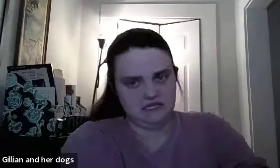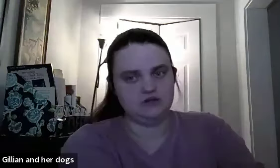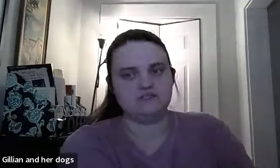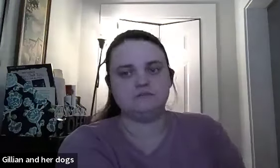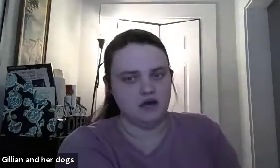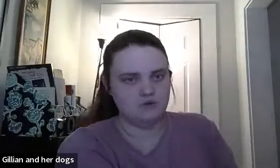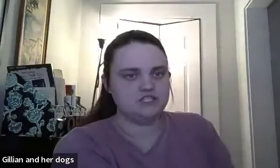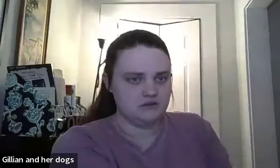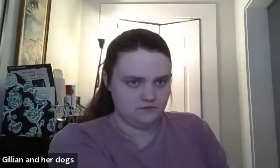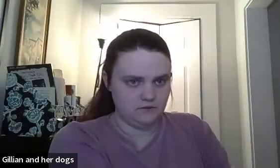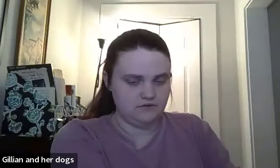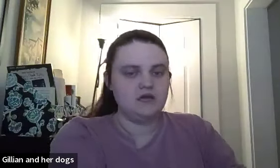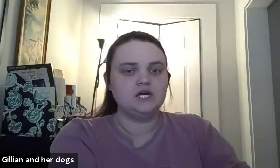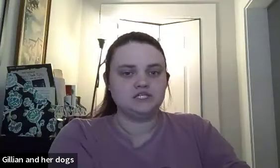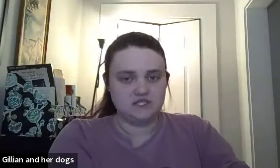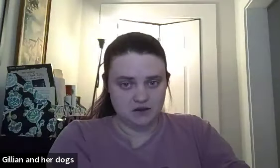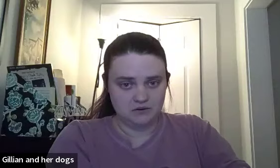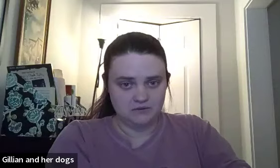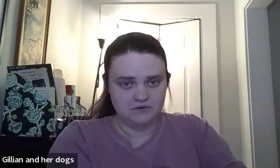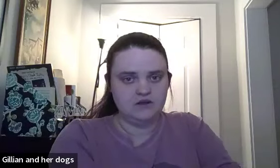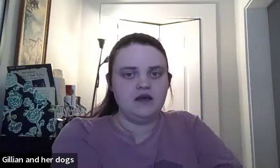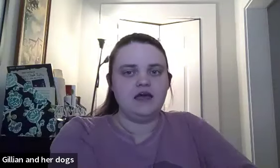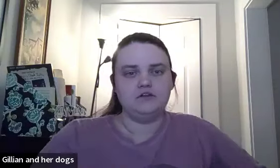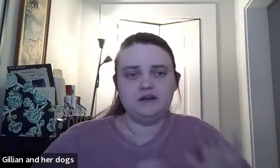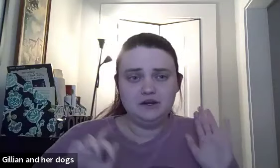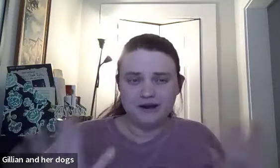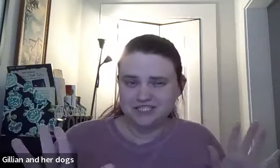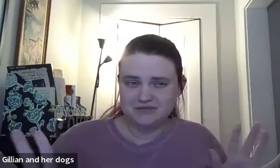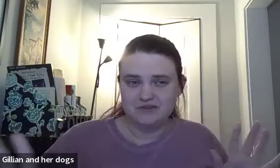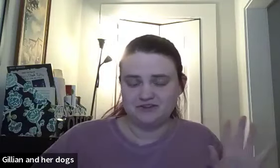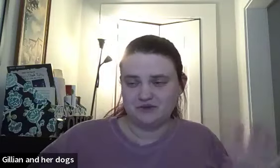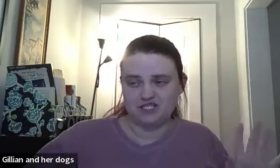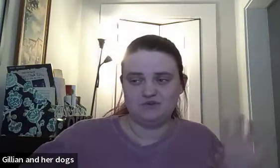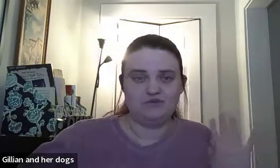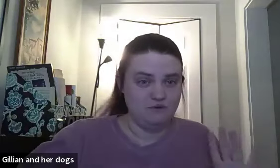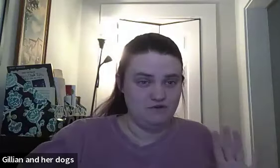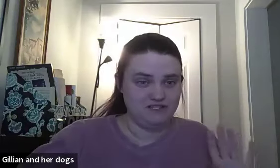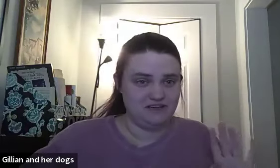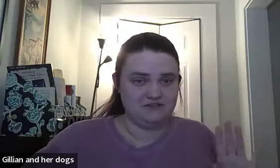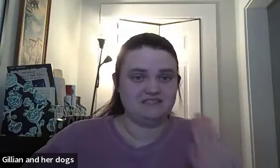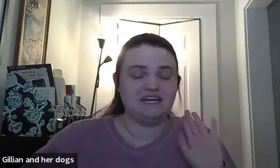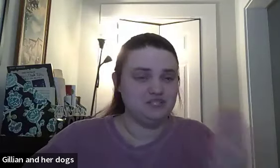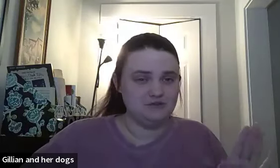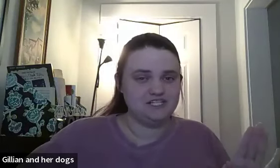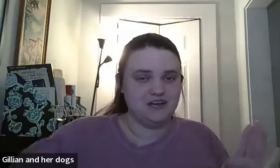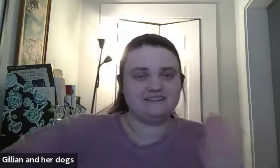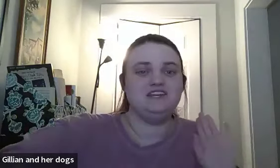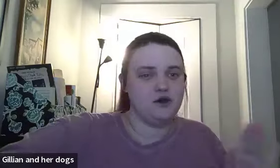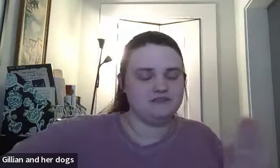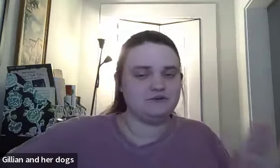it's theirs, it's mine, whichever forth. So, are there any questions about the directions before we move on to other signs? I do want to check because I know this